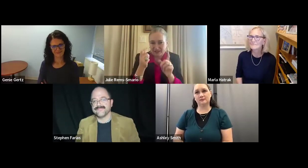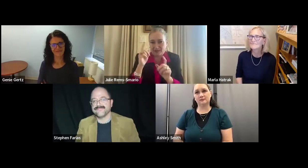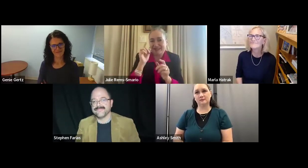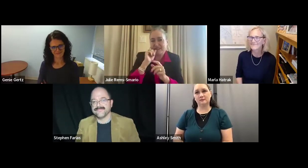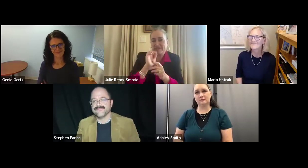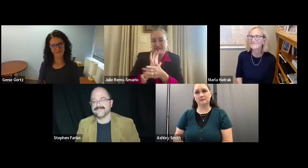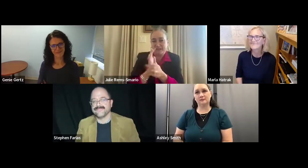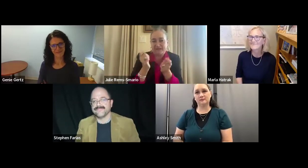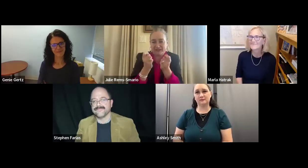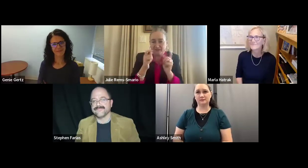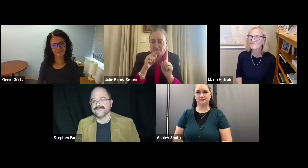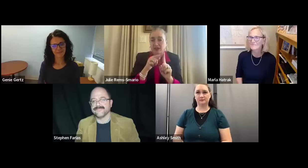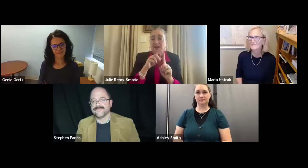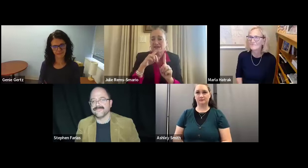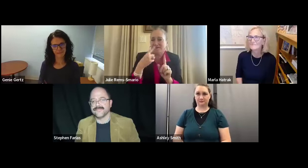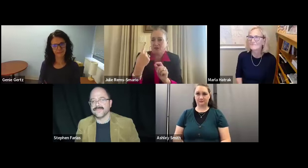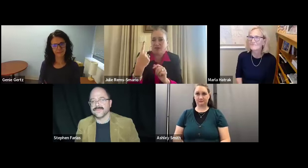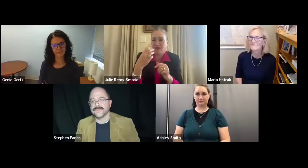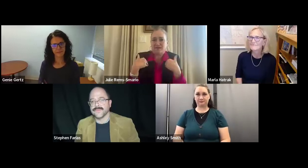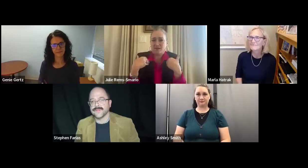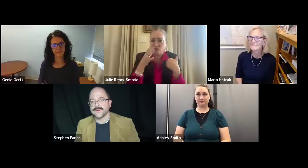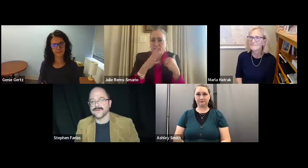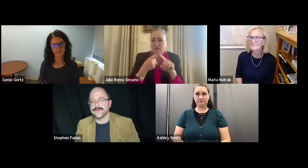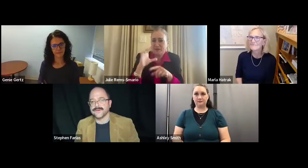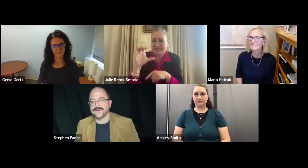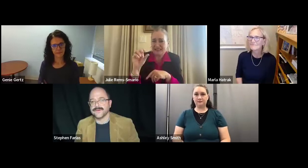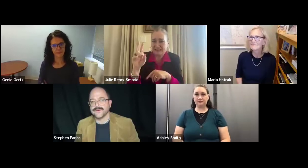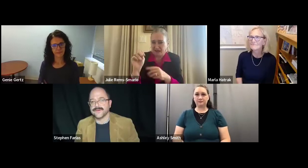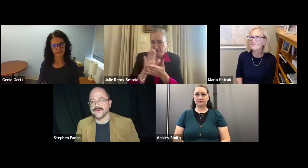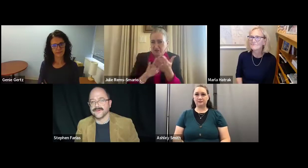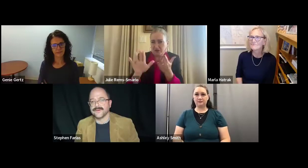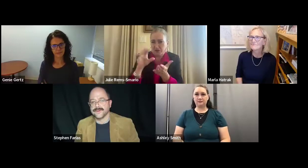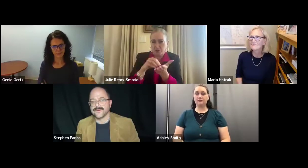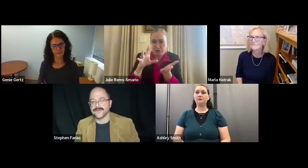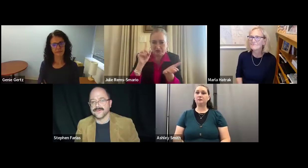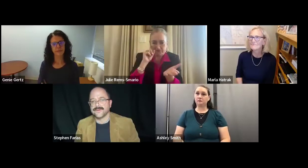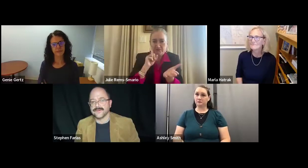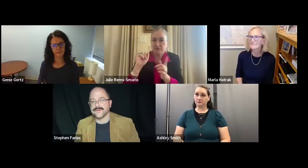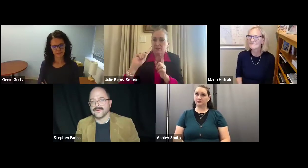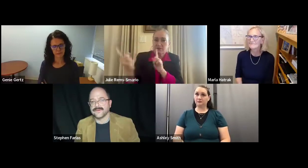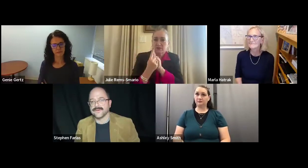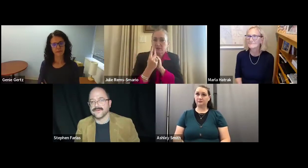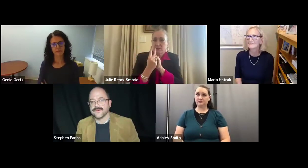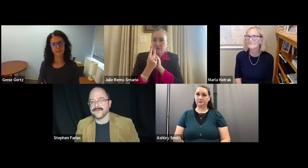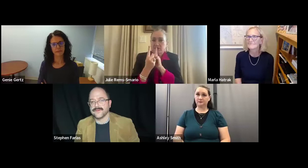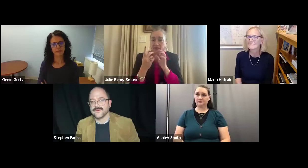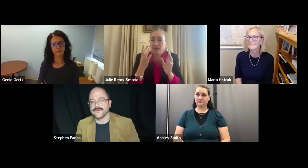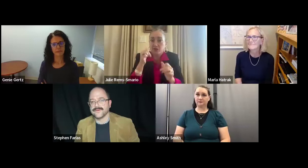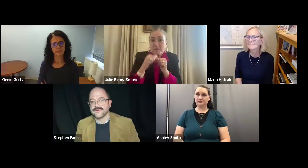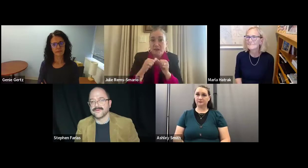Recently this spring, I was over at a deaf film festival, and there was a young woman who was there from a college student from Tucson